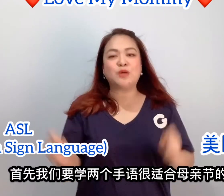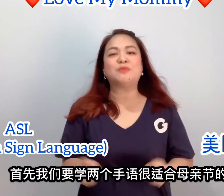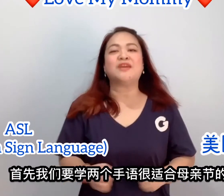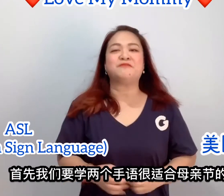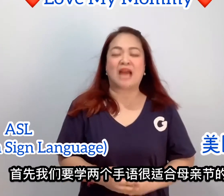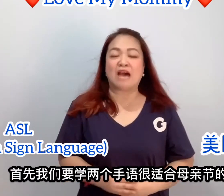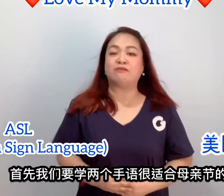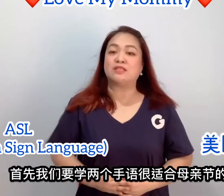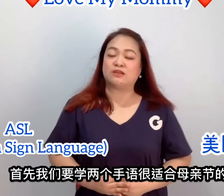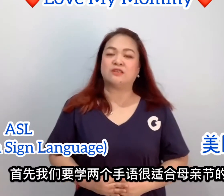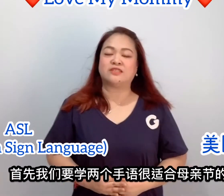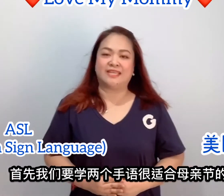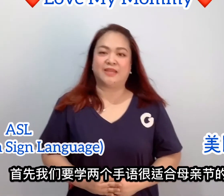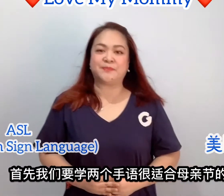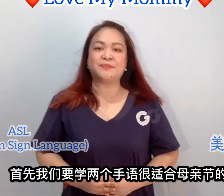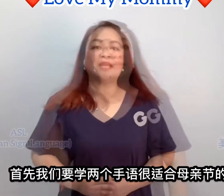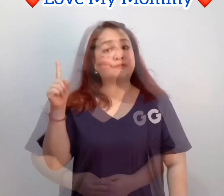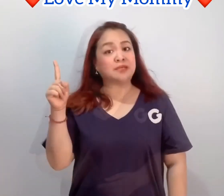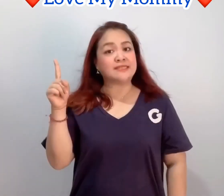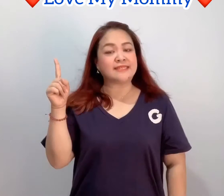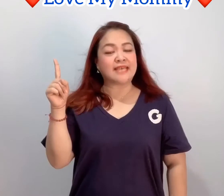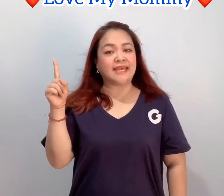for our song today. The first sign is